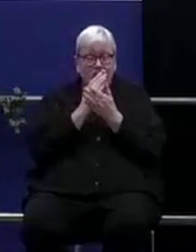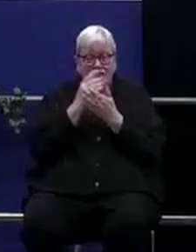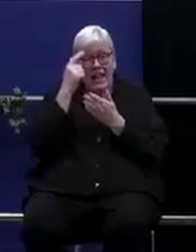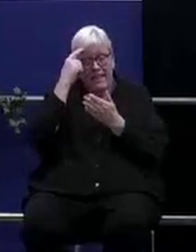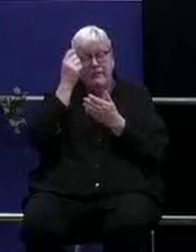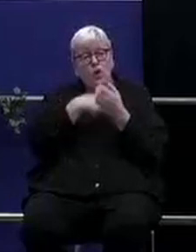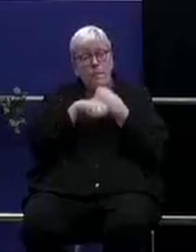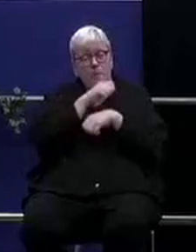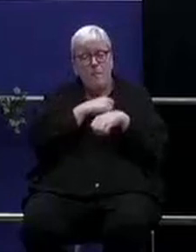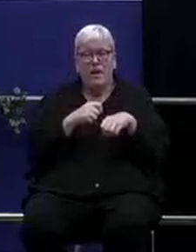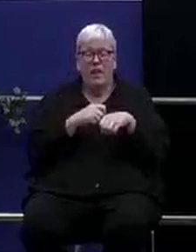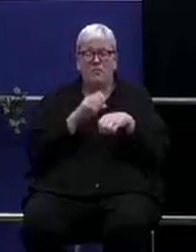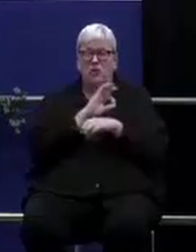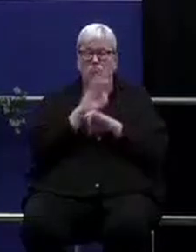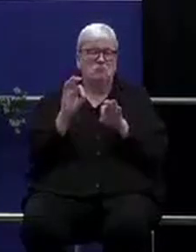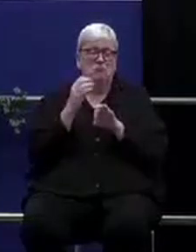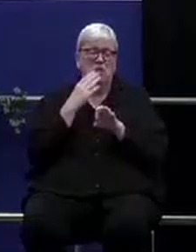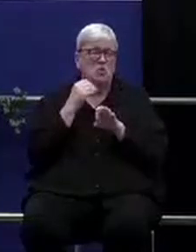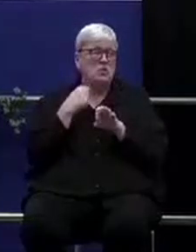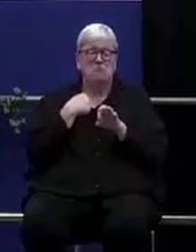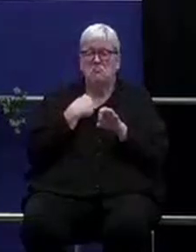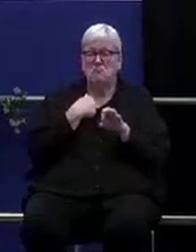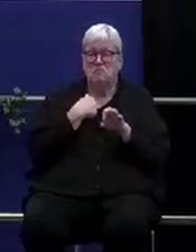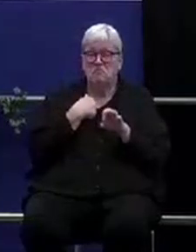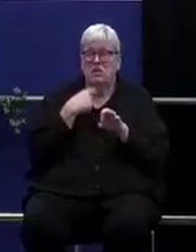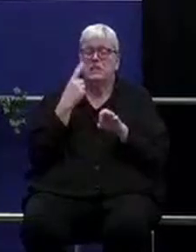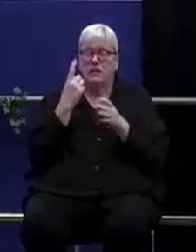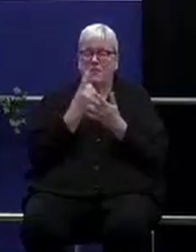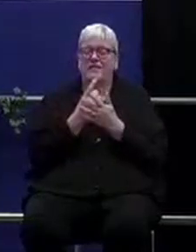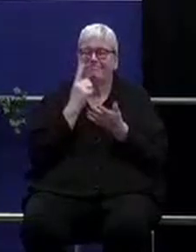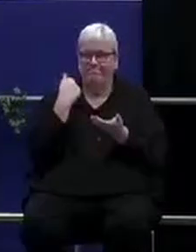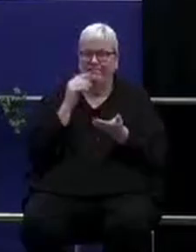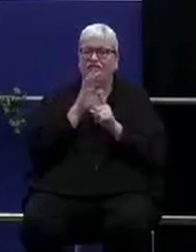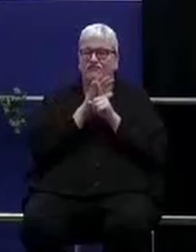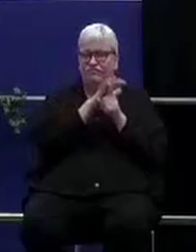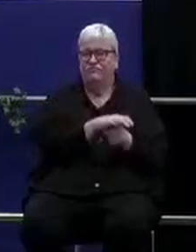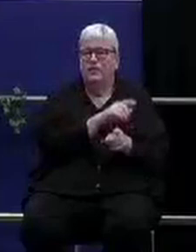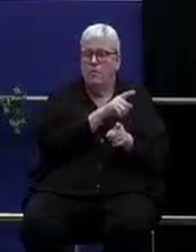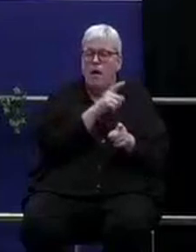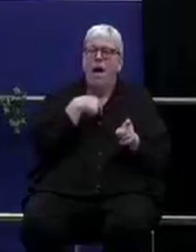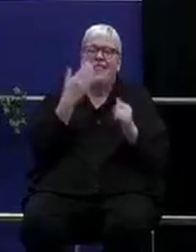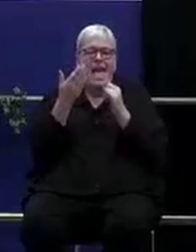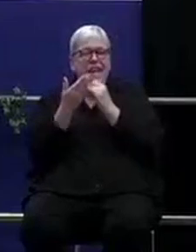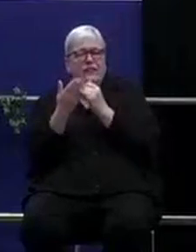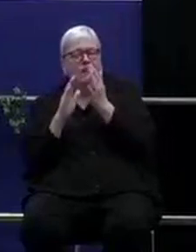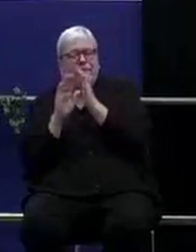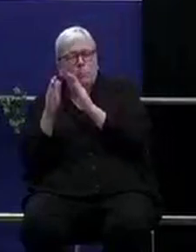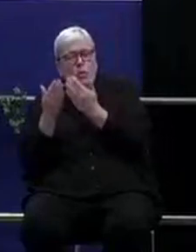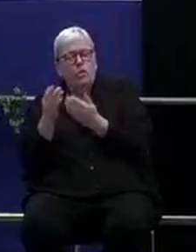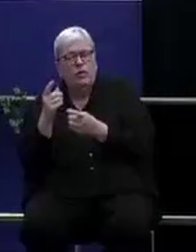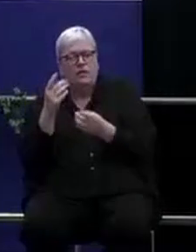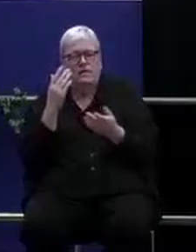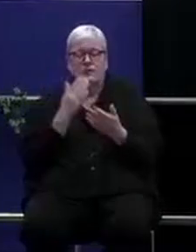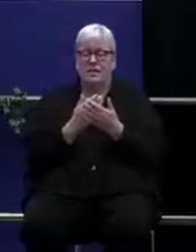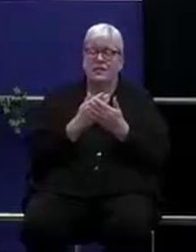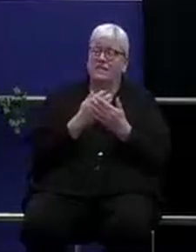become useless to Andy, something could easily have happened to her. But by the end of the novel, it felt quite, you know, he almost needed